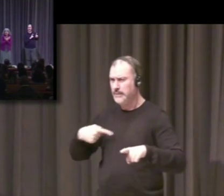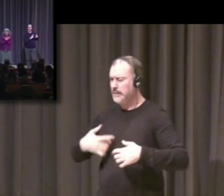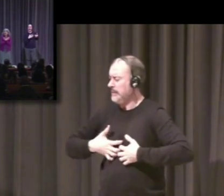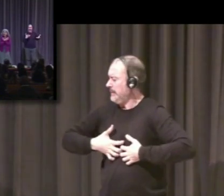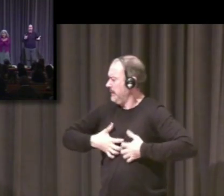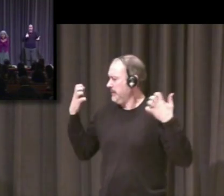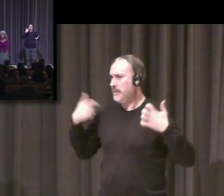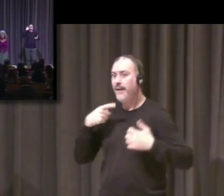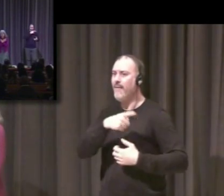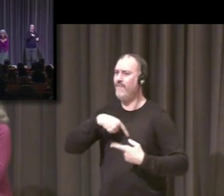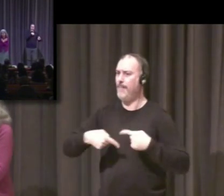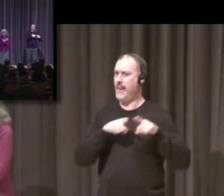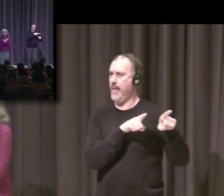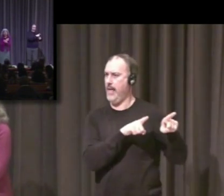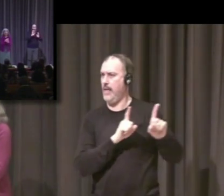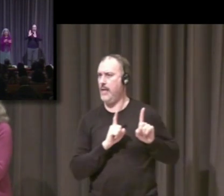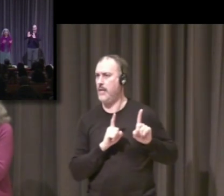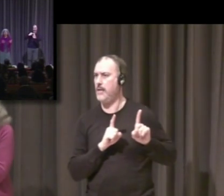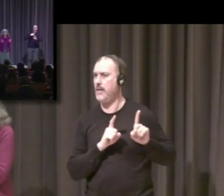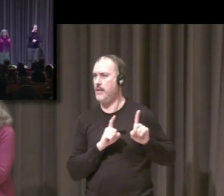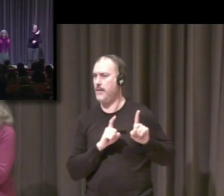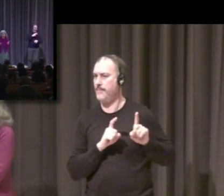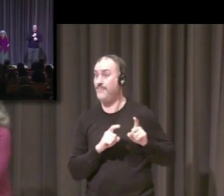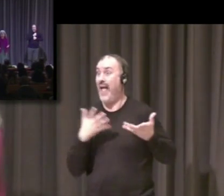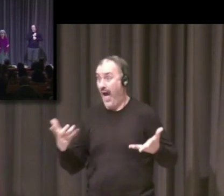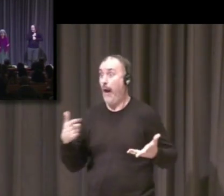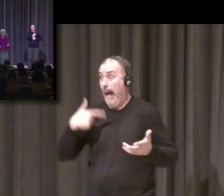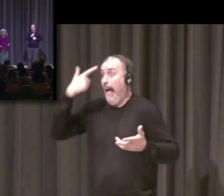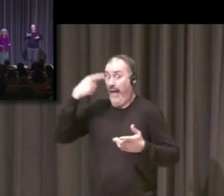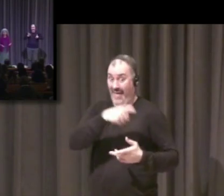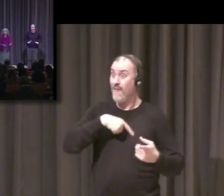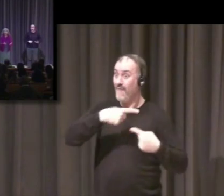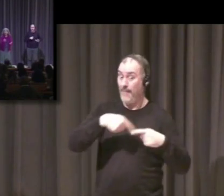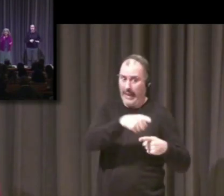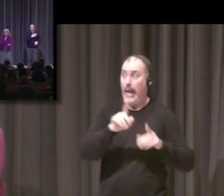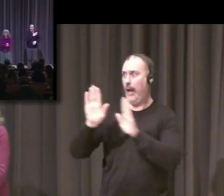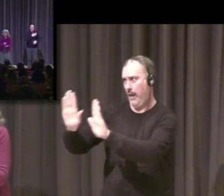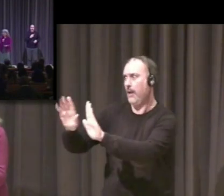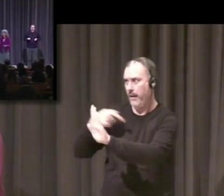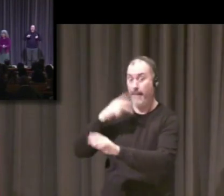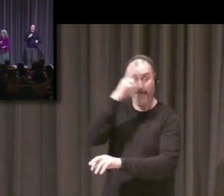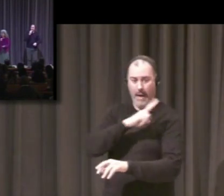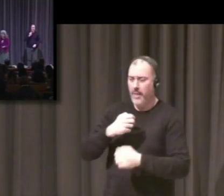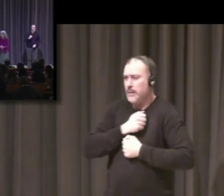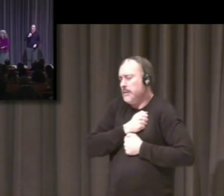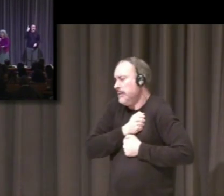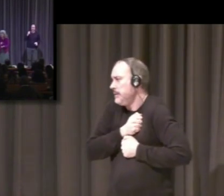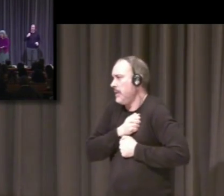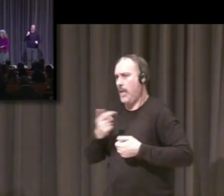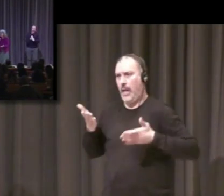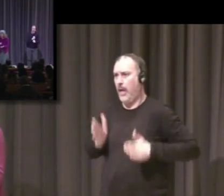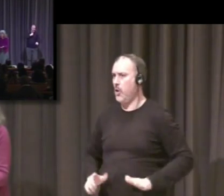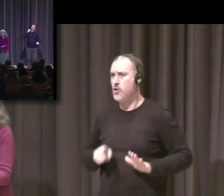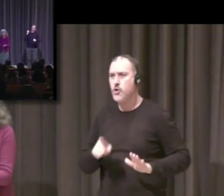parents, they love their children. They wanted to do the best thing for their children. They worked with their children for